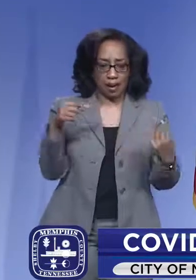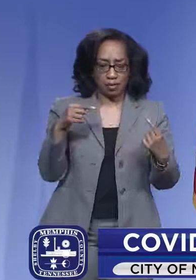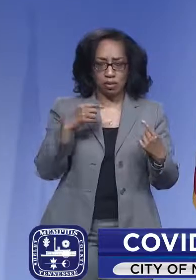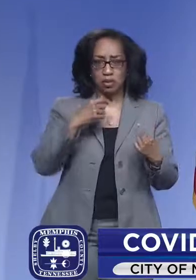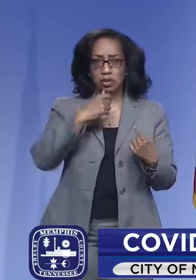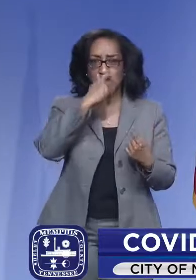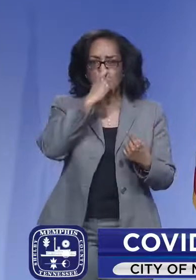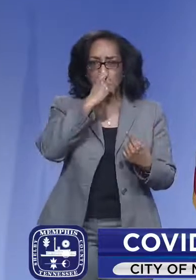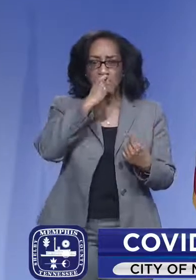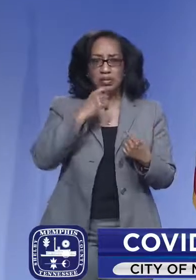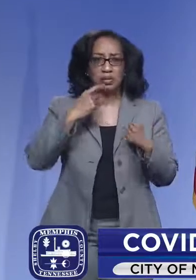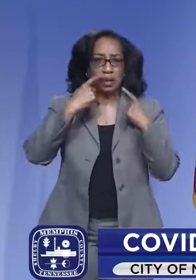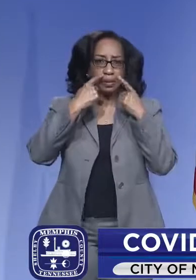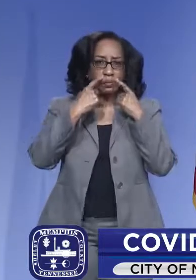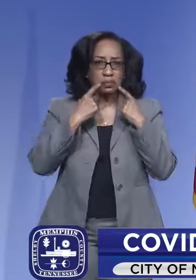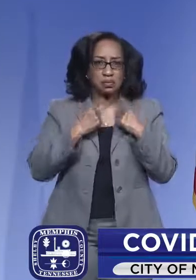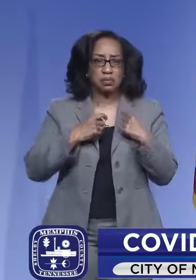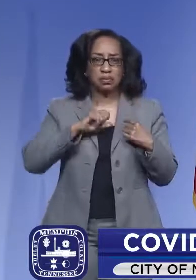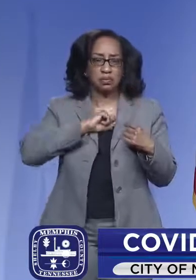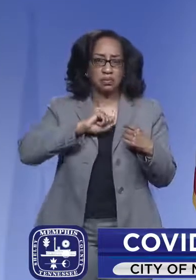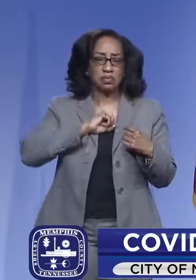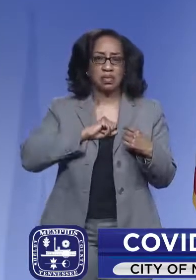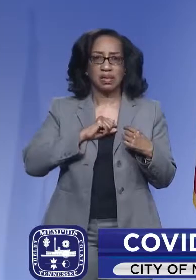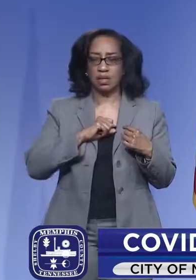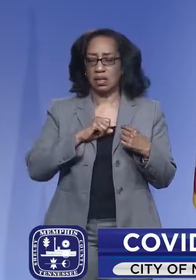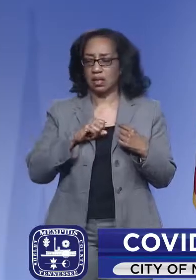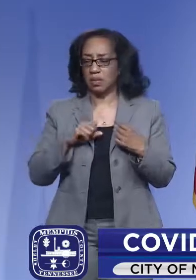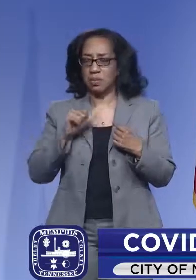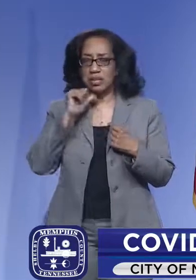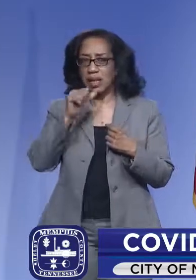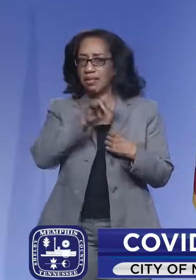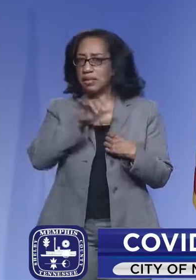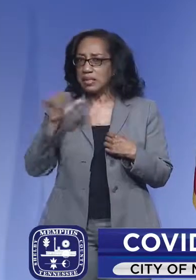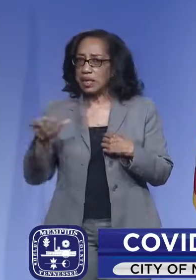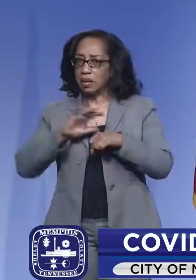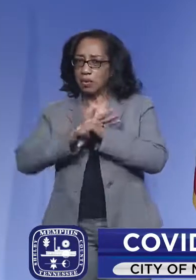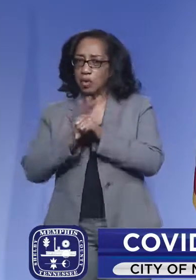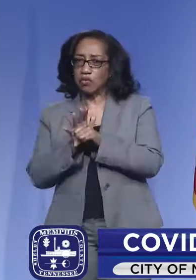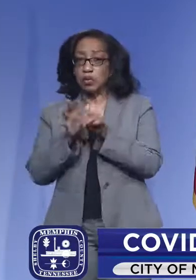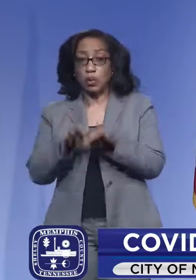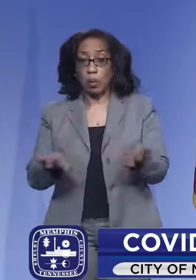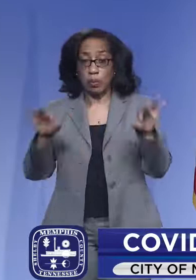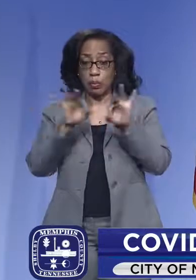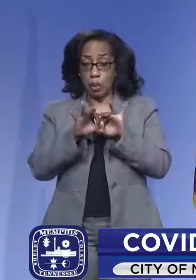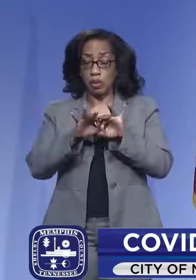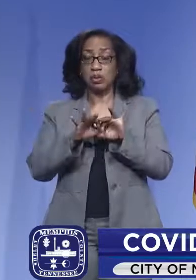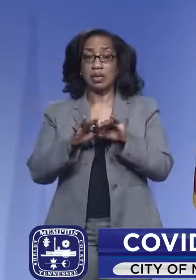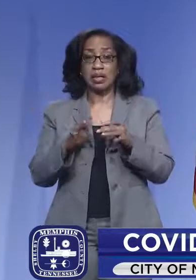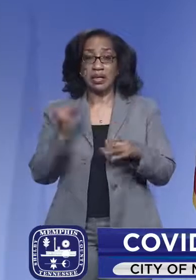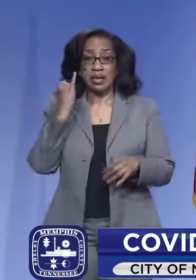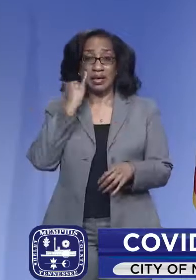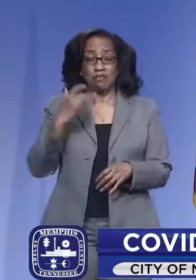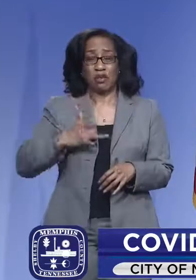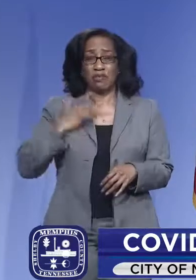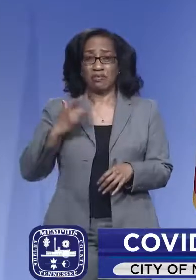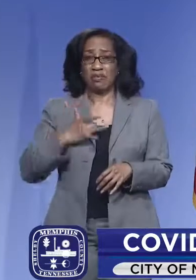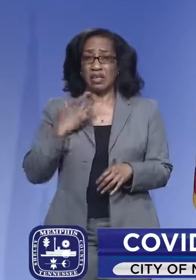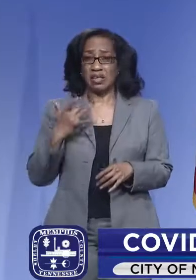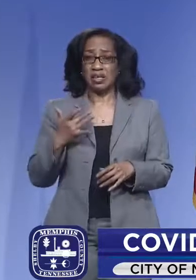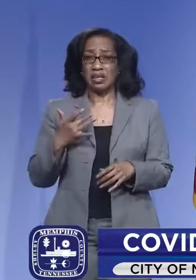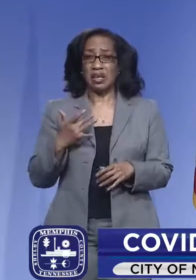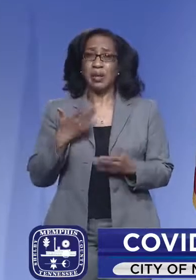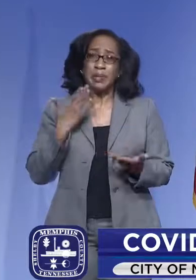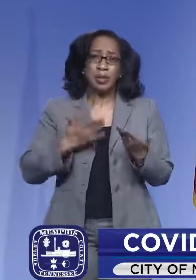be a potential COVID infection. It's too important with the variants out there. So if you're feeling other than localized